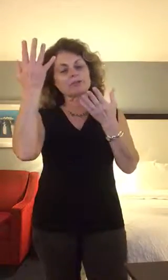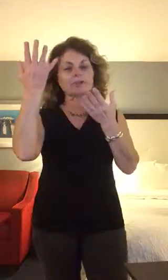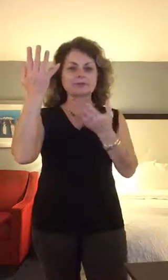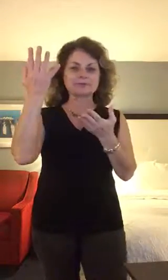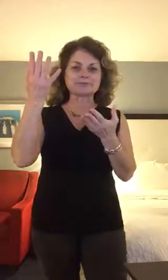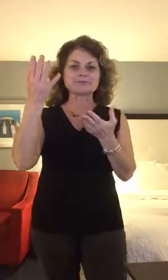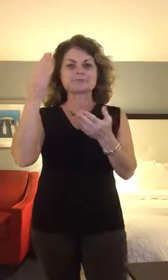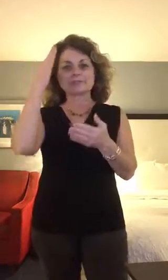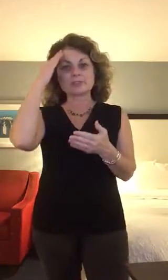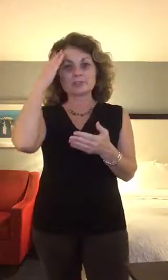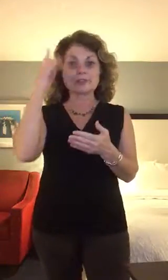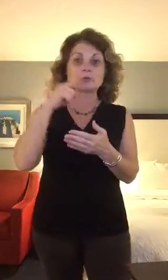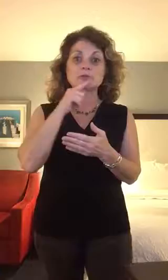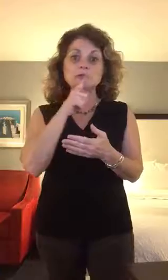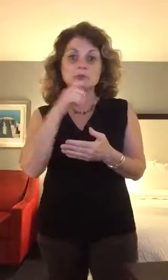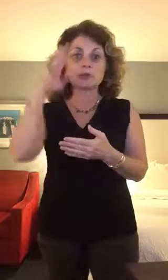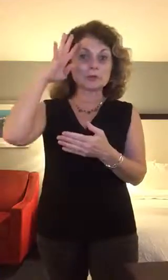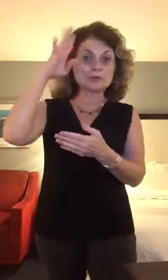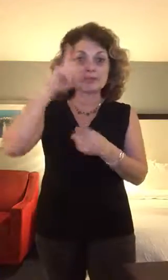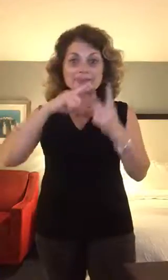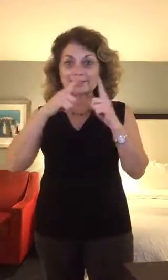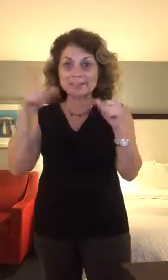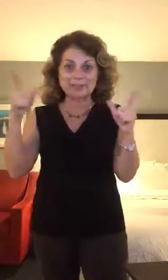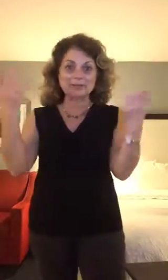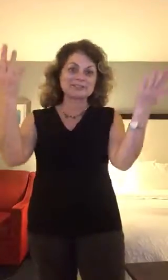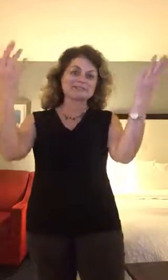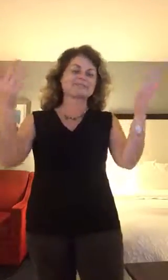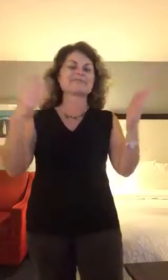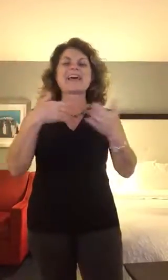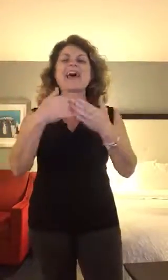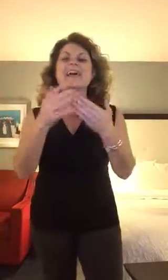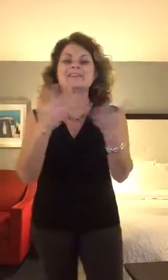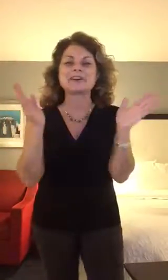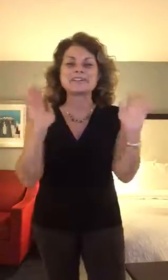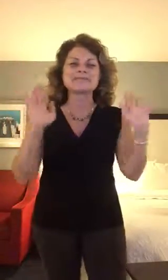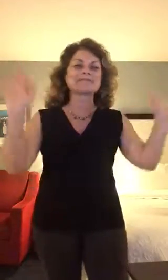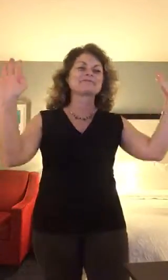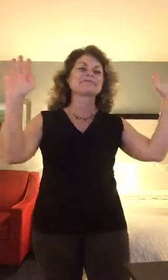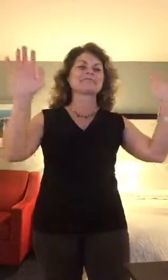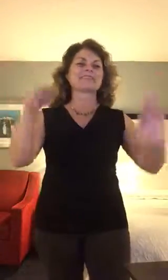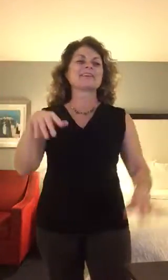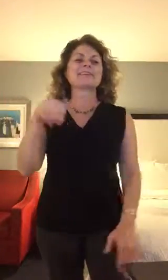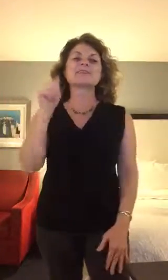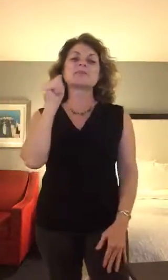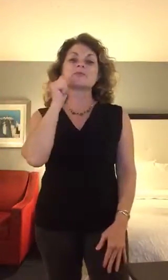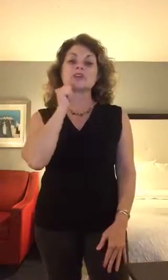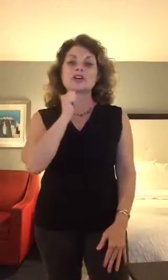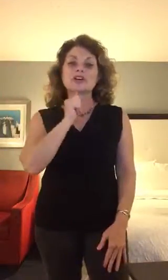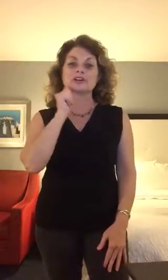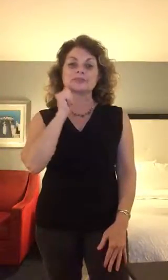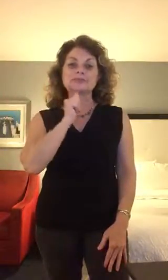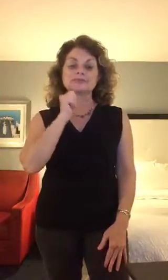you know. So you know who invented the sign language. Anyway, so girl.